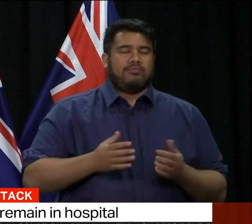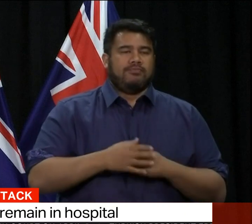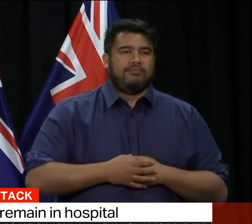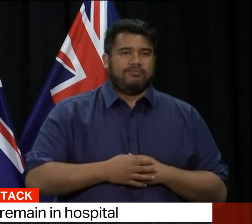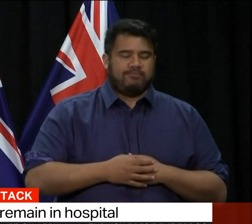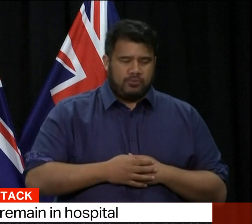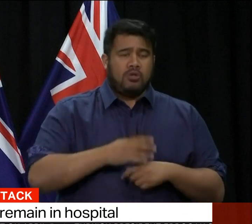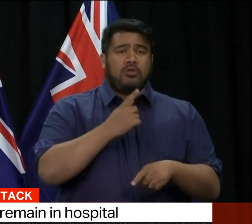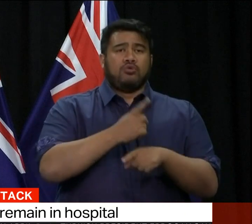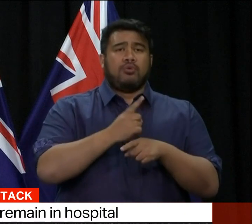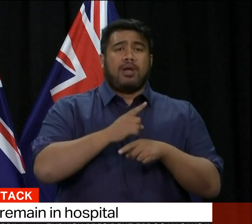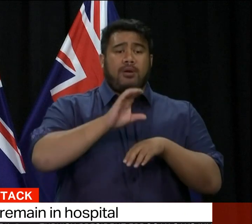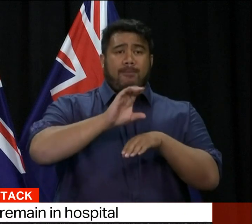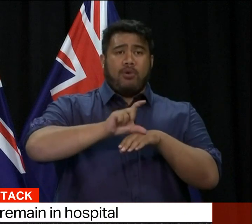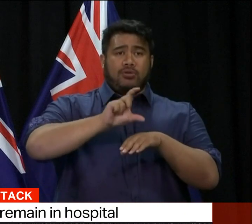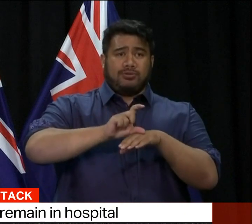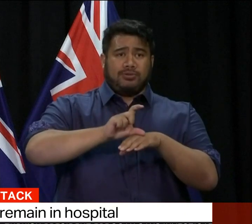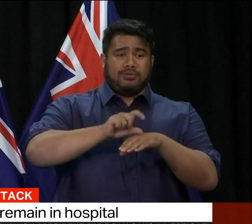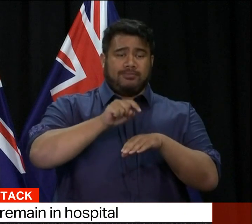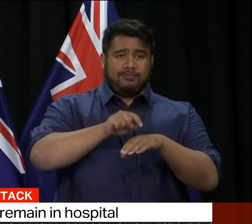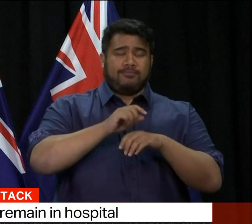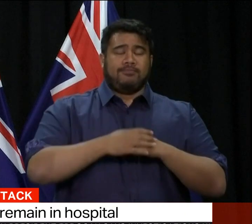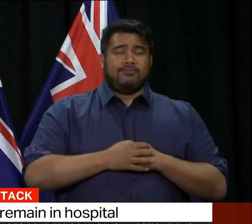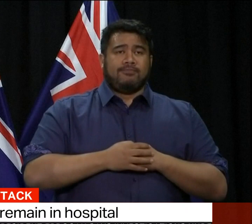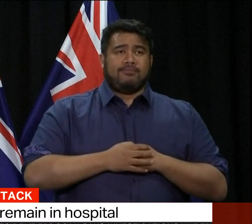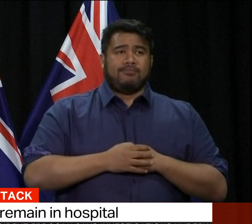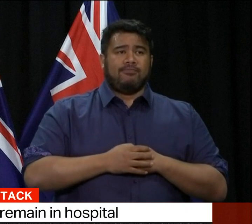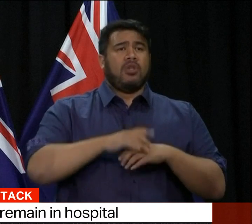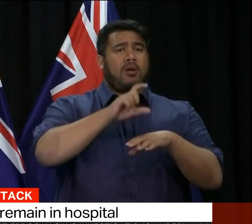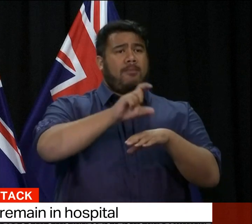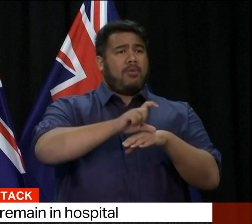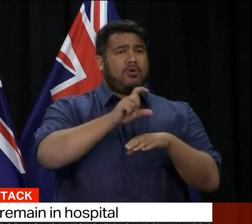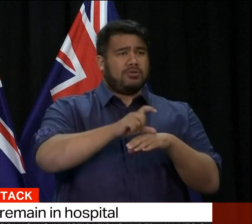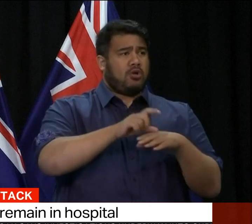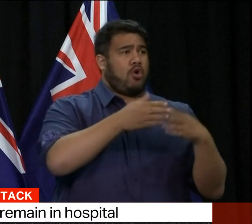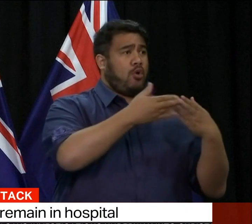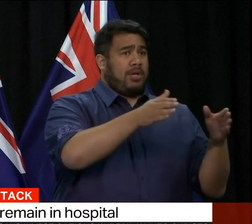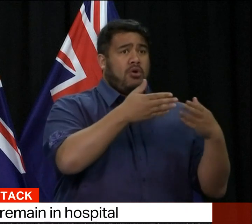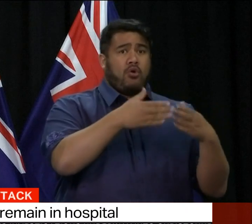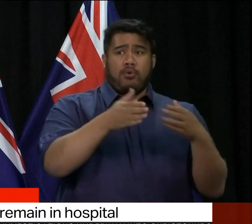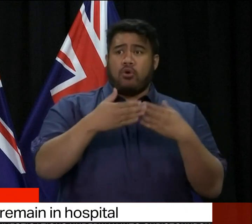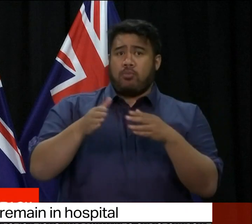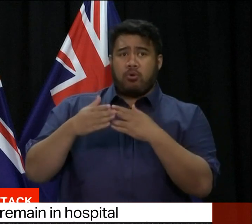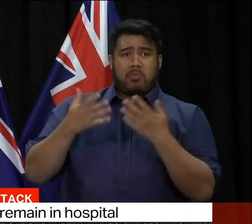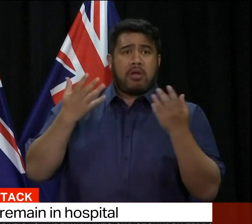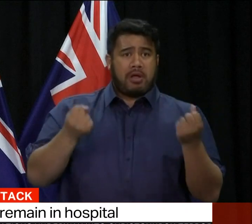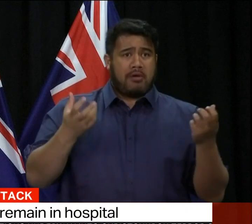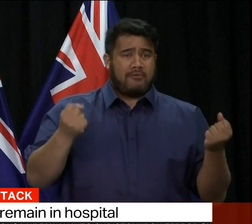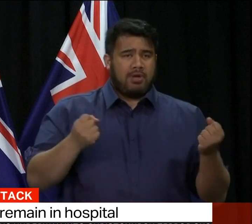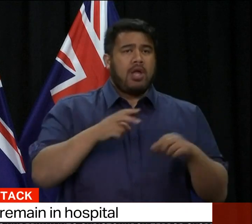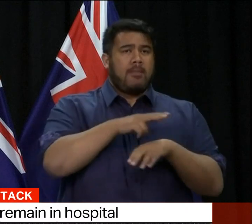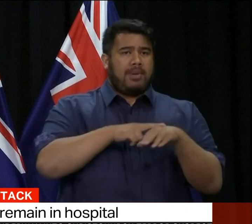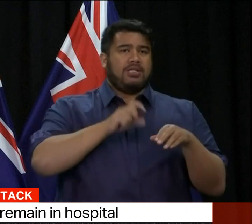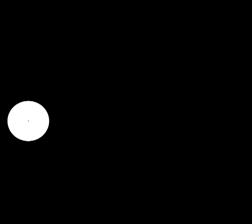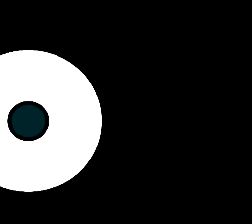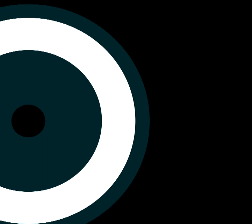to mosques, during opening hours and while mosques are in active use, there will be a police presence